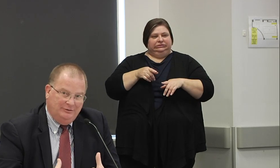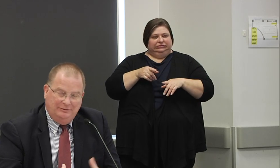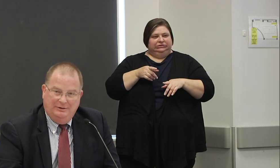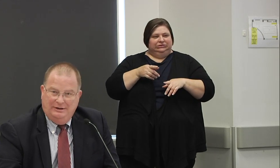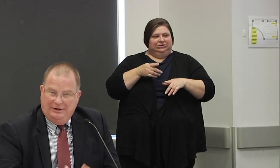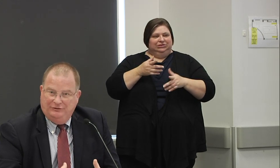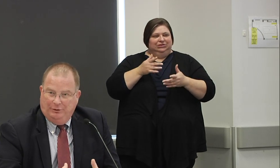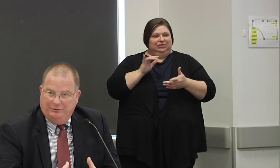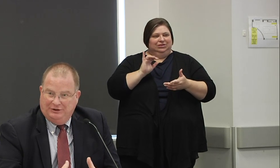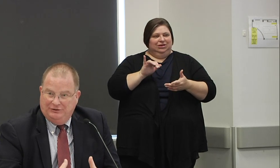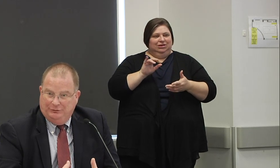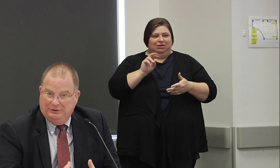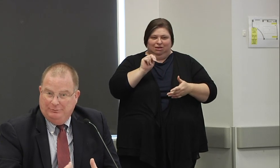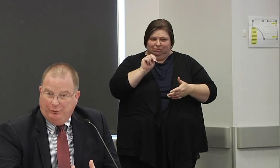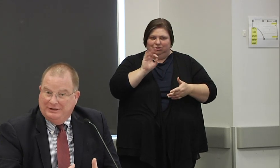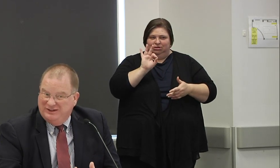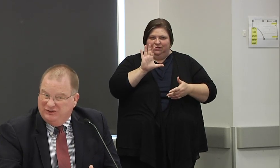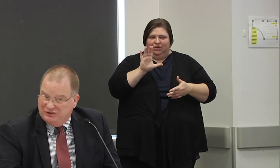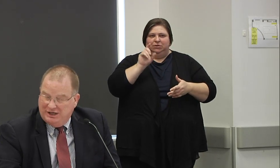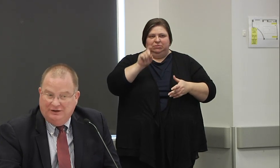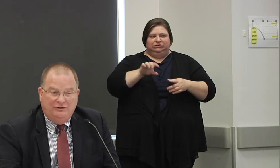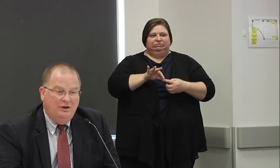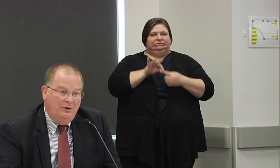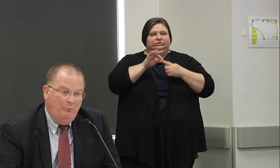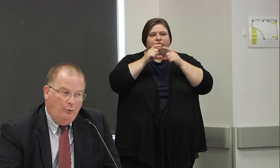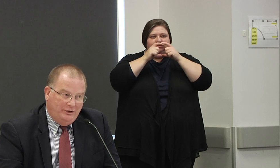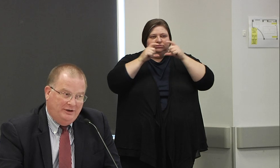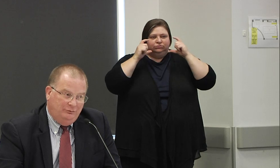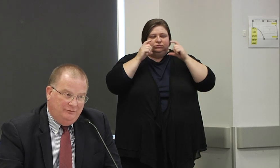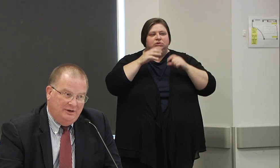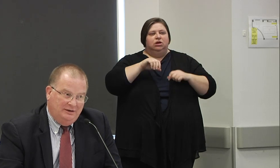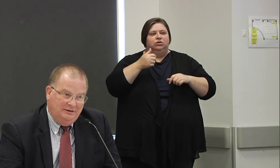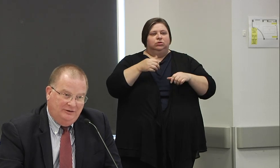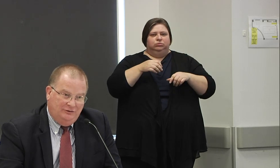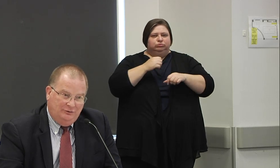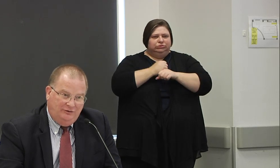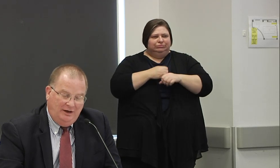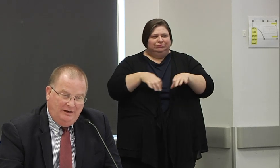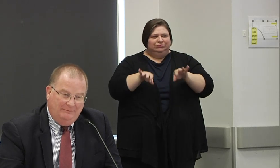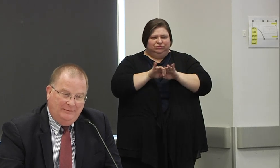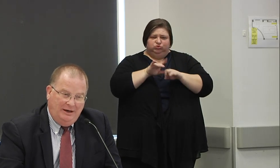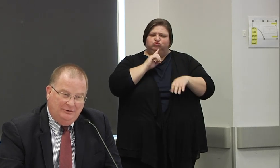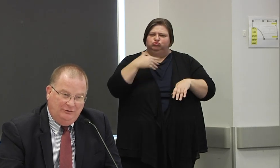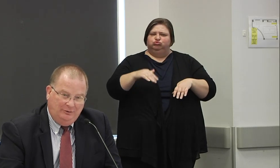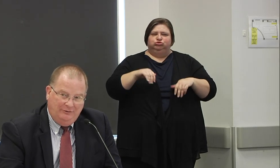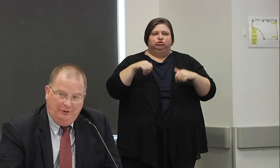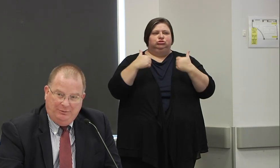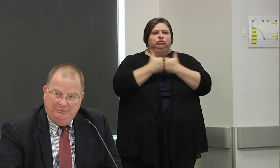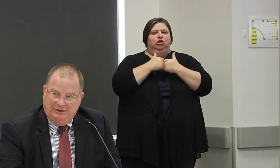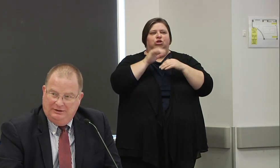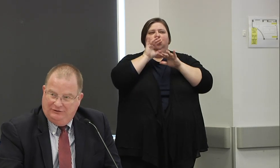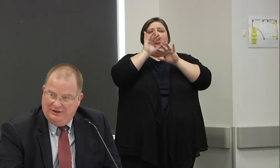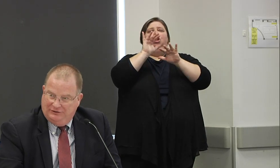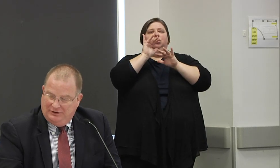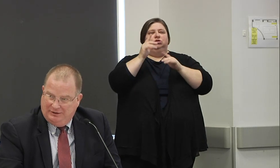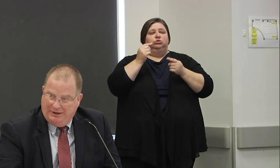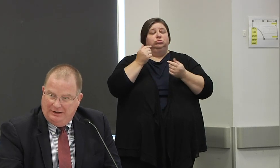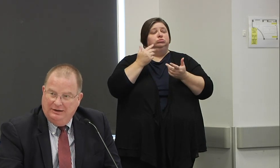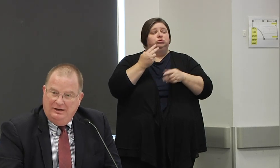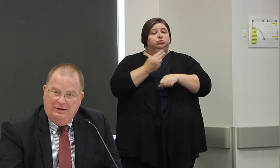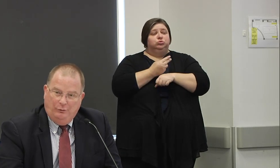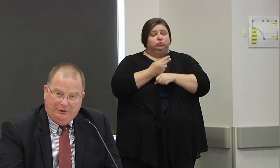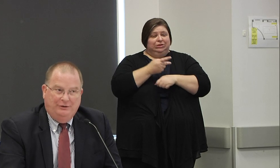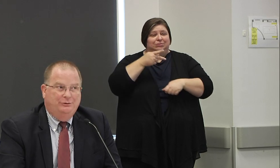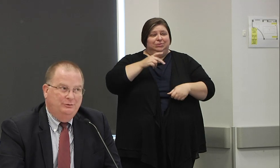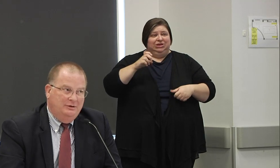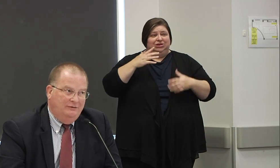other aerosol protection is really important and is a challenge. One of the things we've done is use some of our PPE state stockpile,